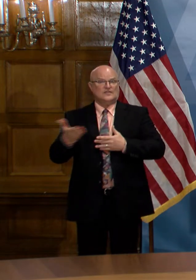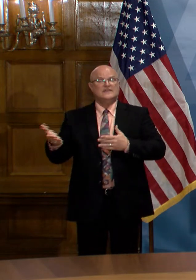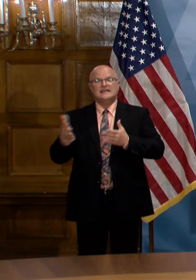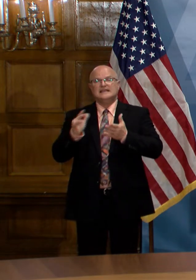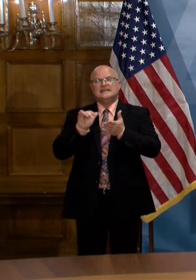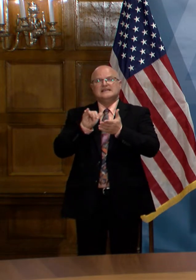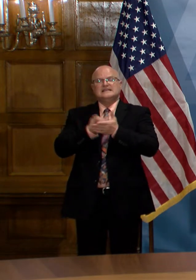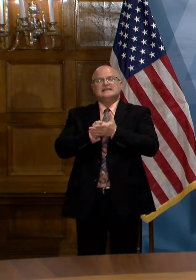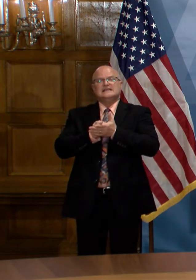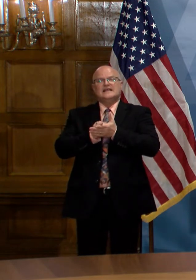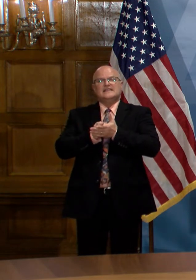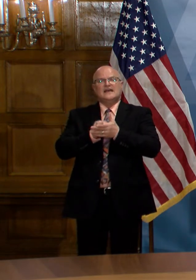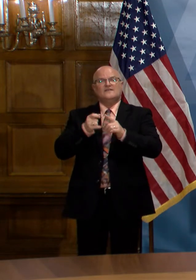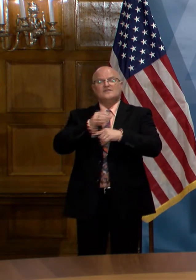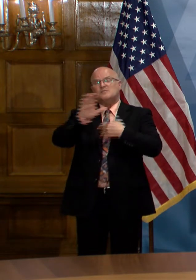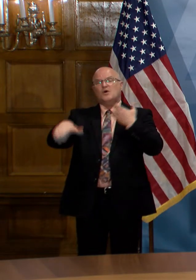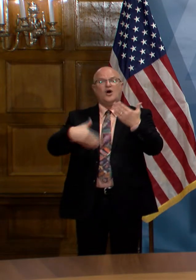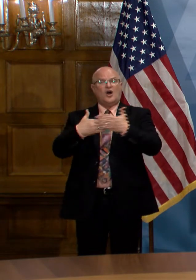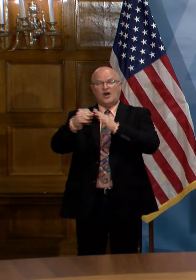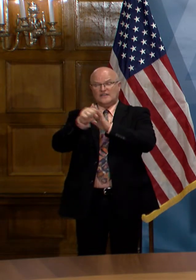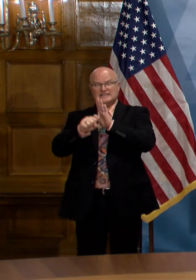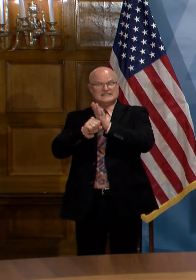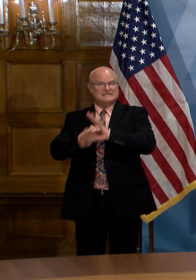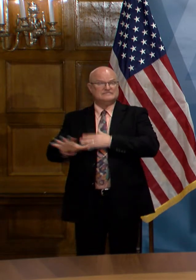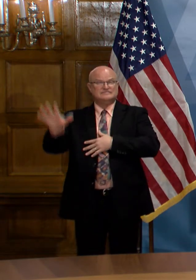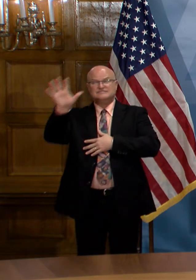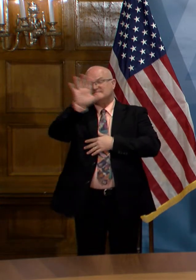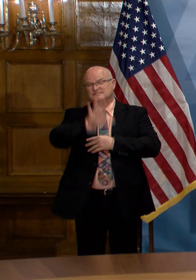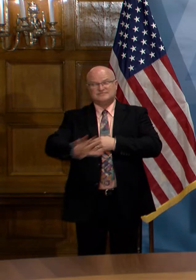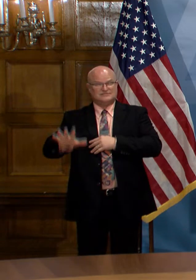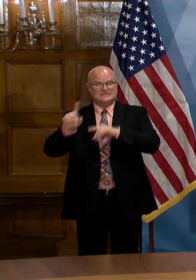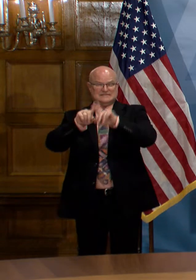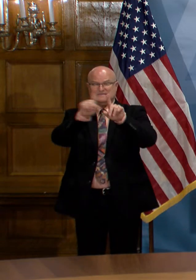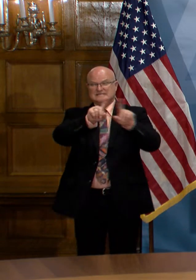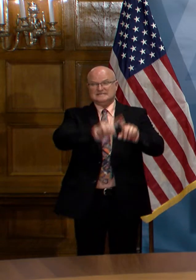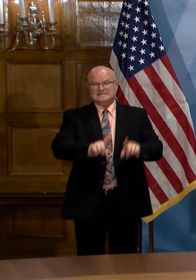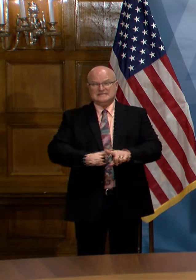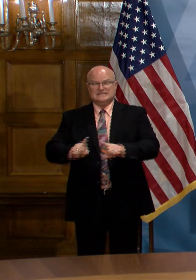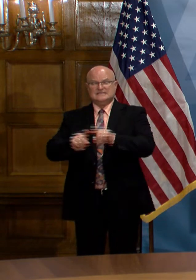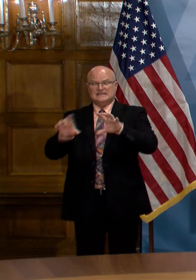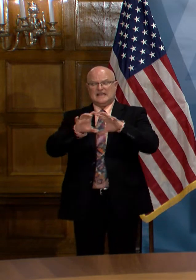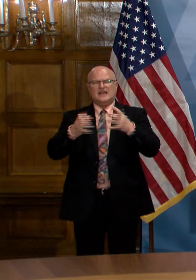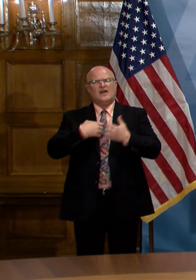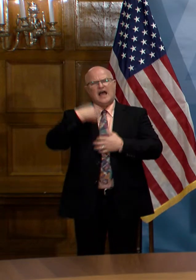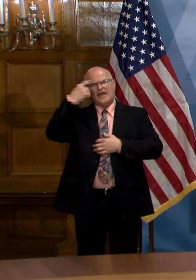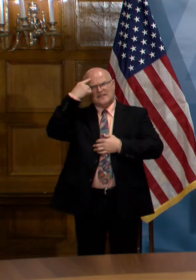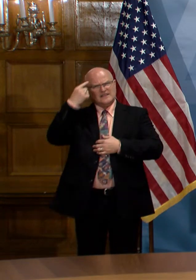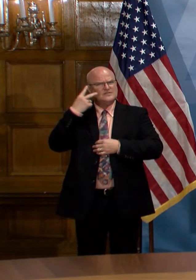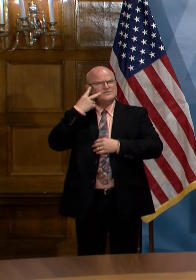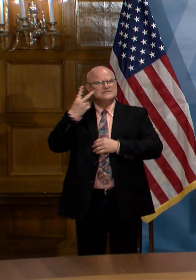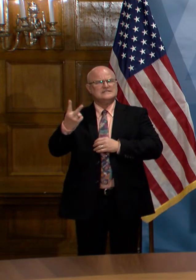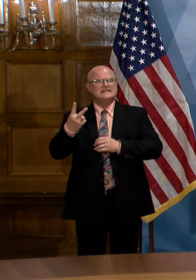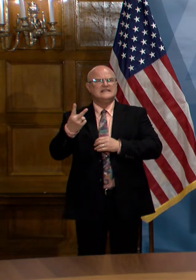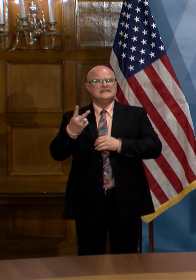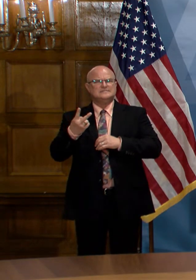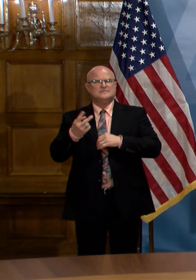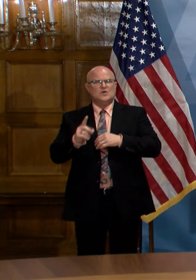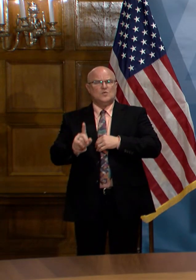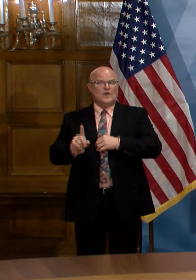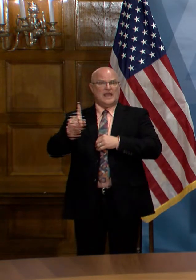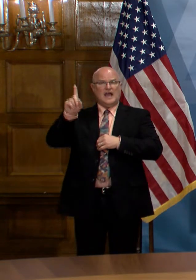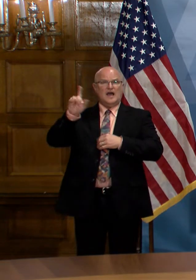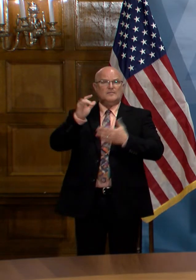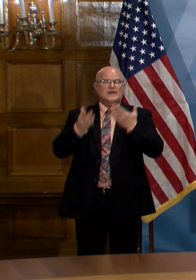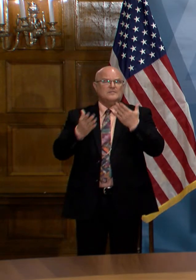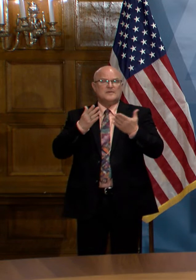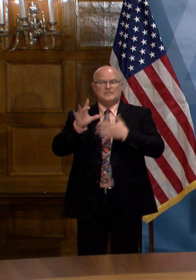factors, from all the states. They're all in that category. I think whenever you see them way up, that